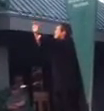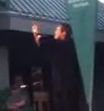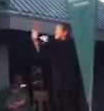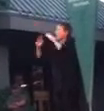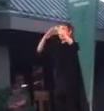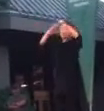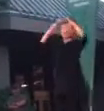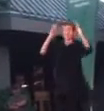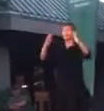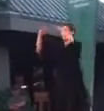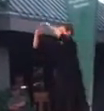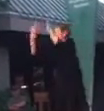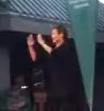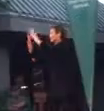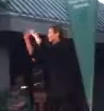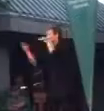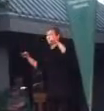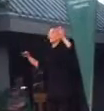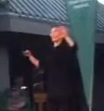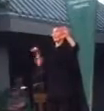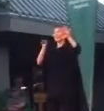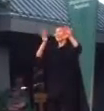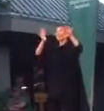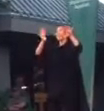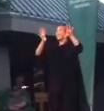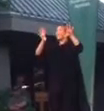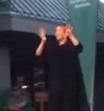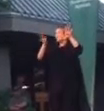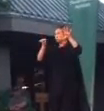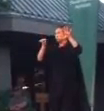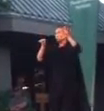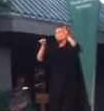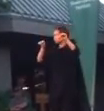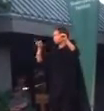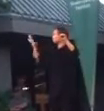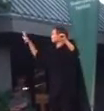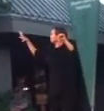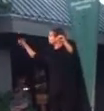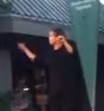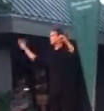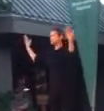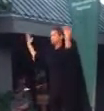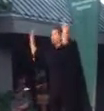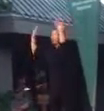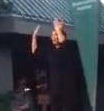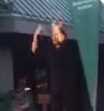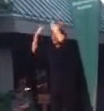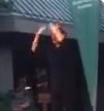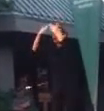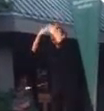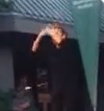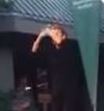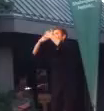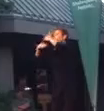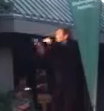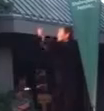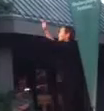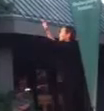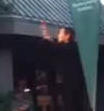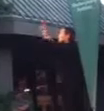the sun got lower and lower towards the horizon, and the lights in the surrounding buildings started to go out, and it was